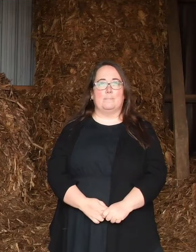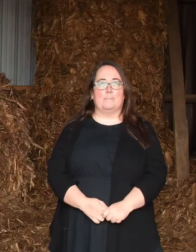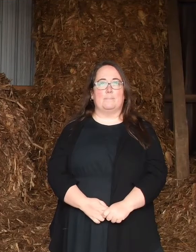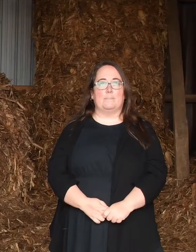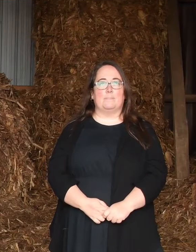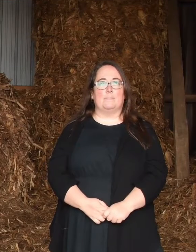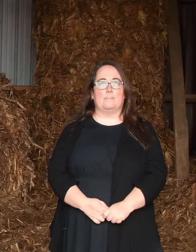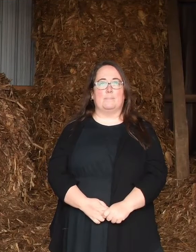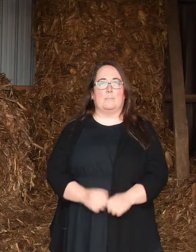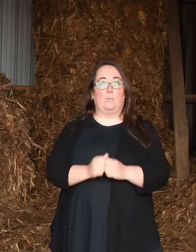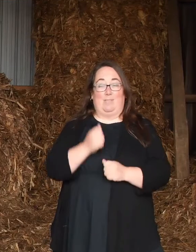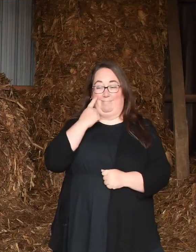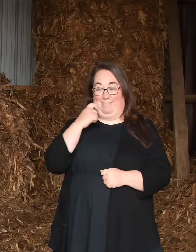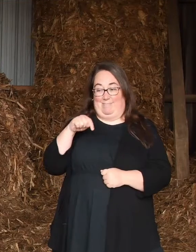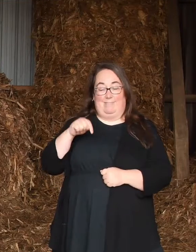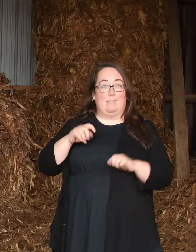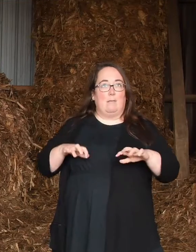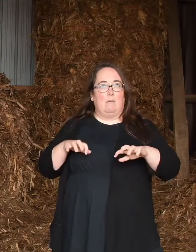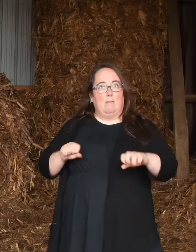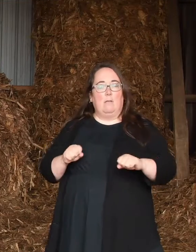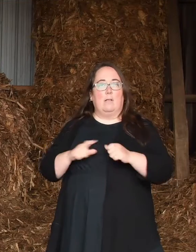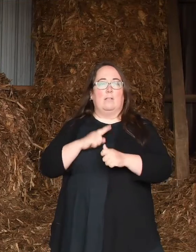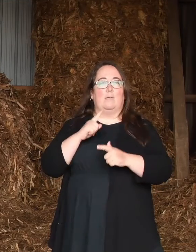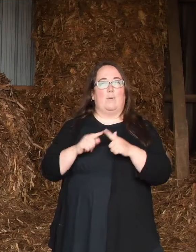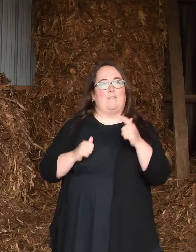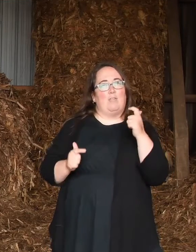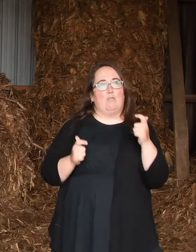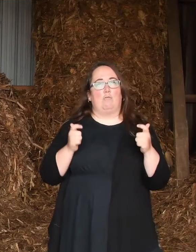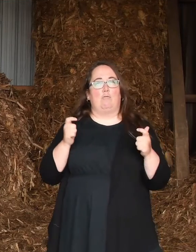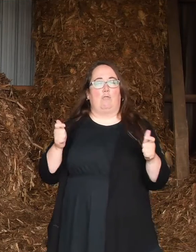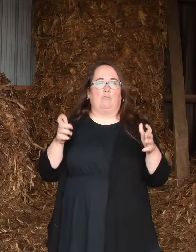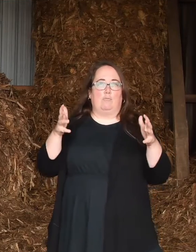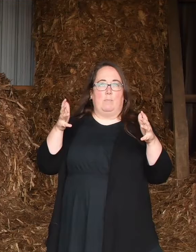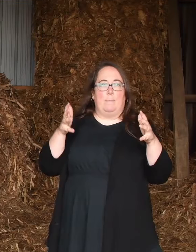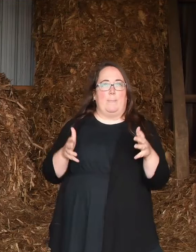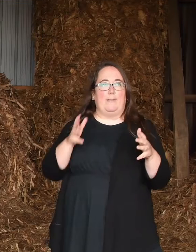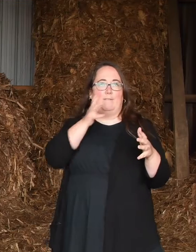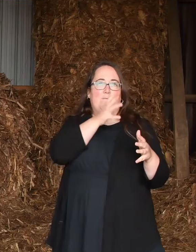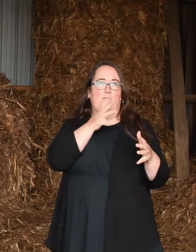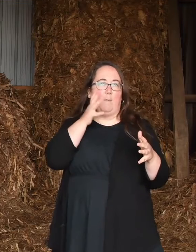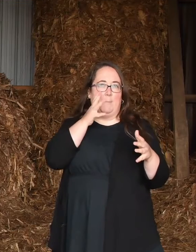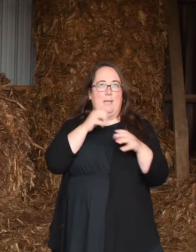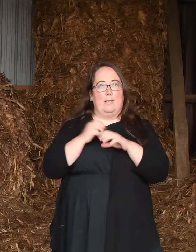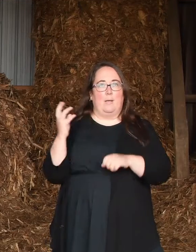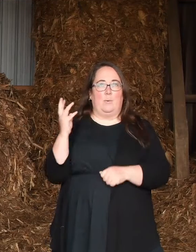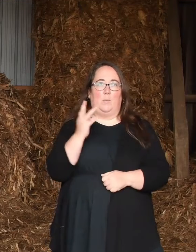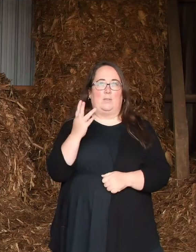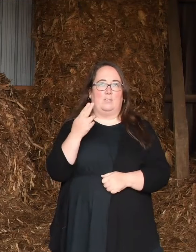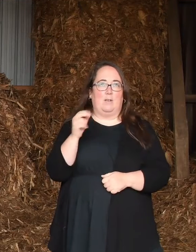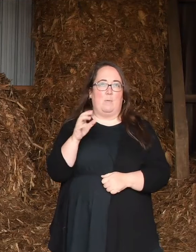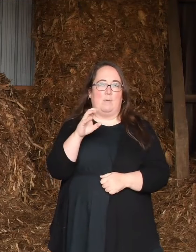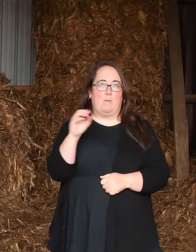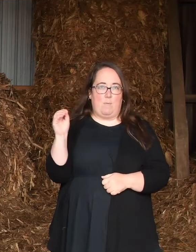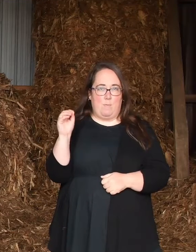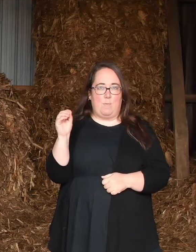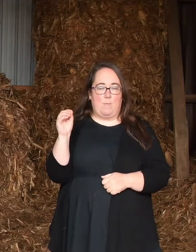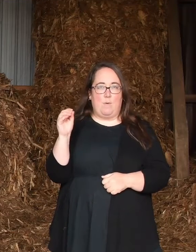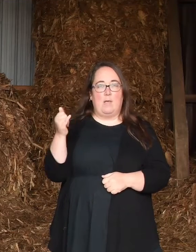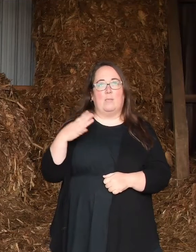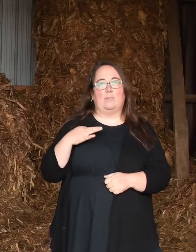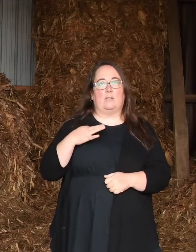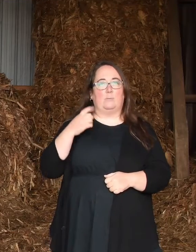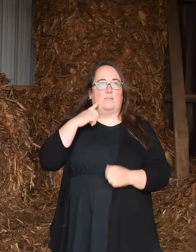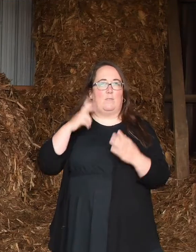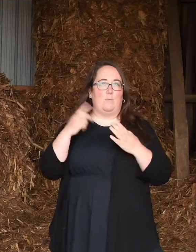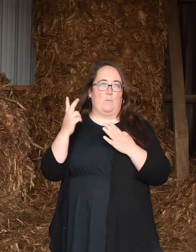With this acquisition, we have secured the largest remaining farm in western Howard County that was eligible